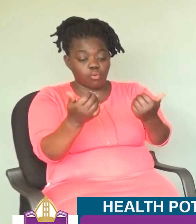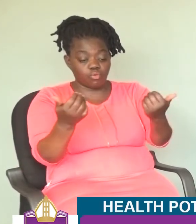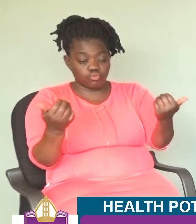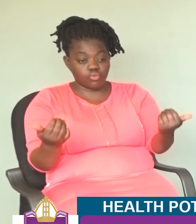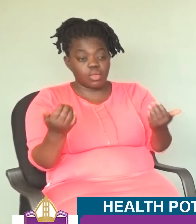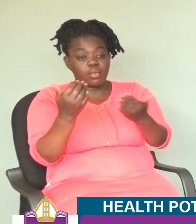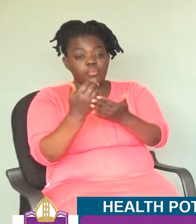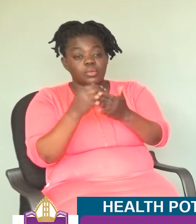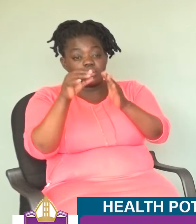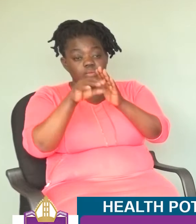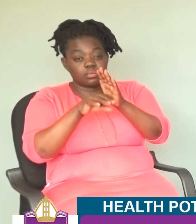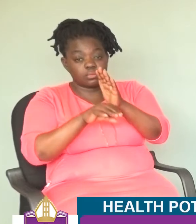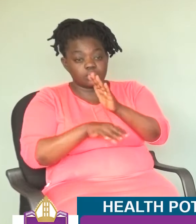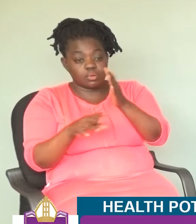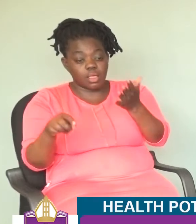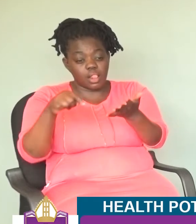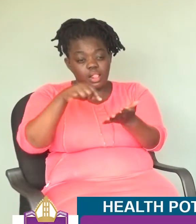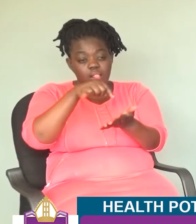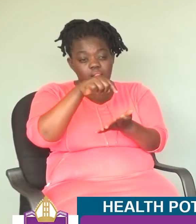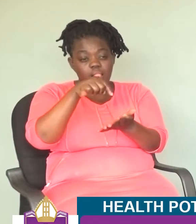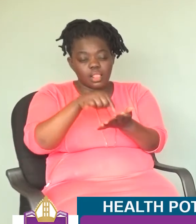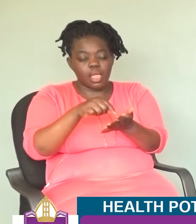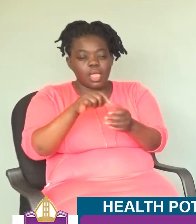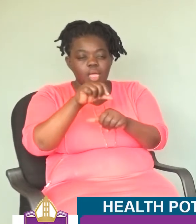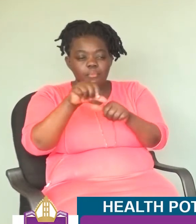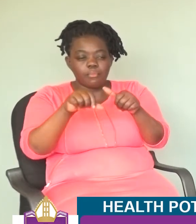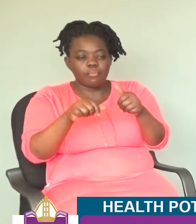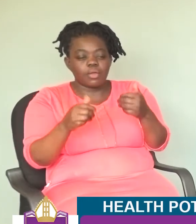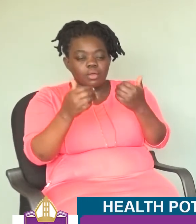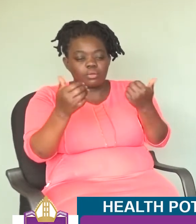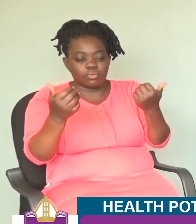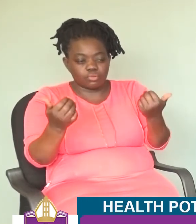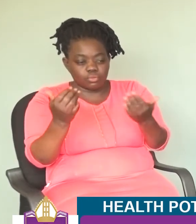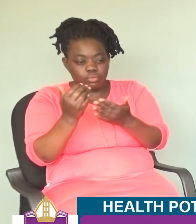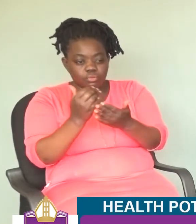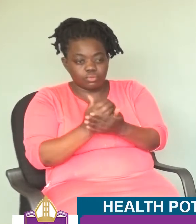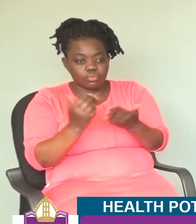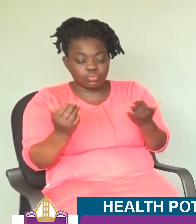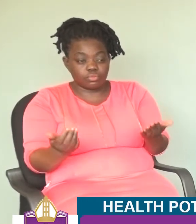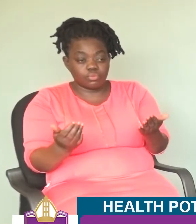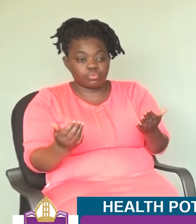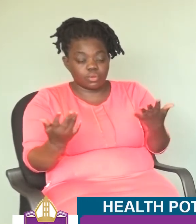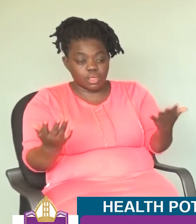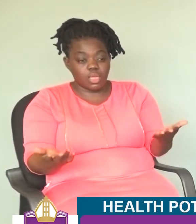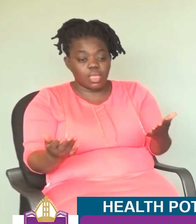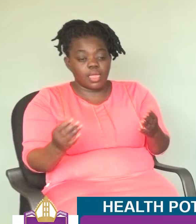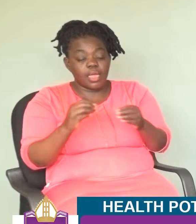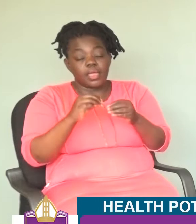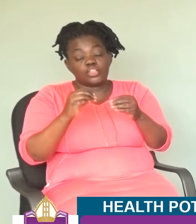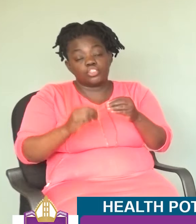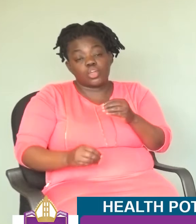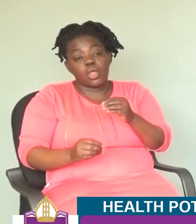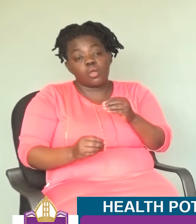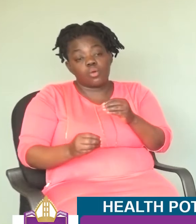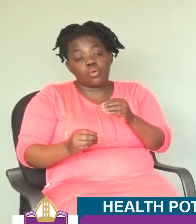this program is centered around children. Because we are looking at, we are considering early childhood development. And